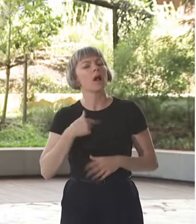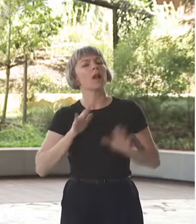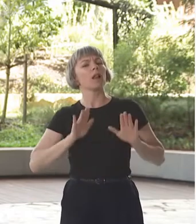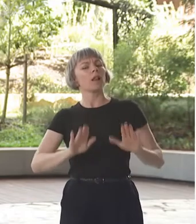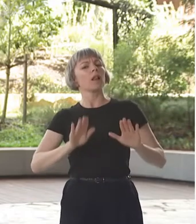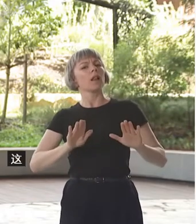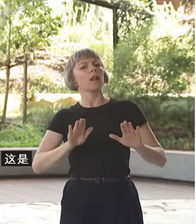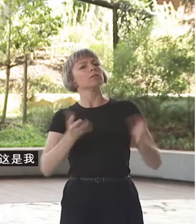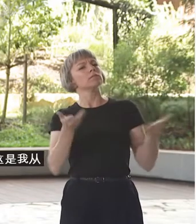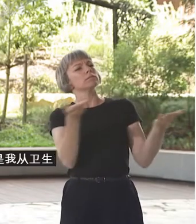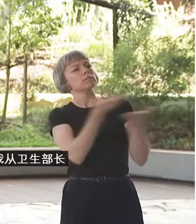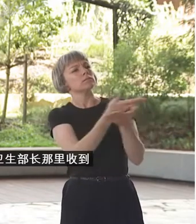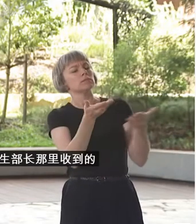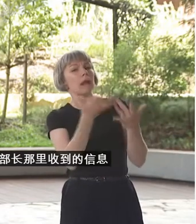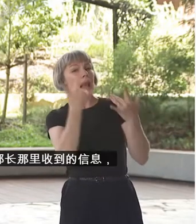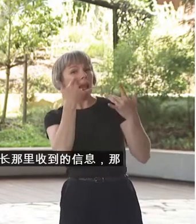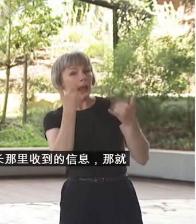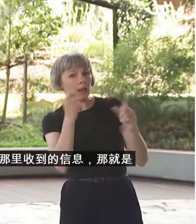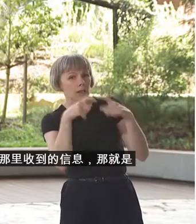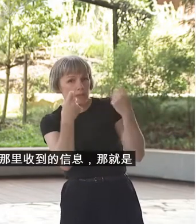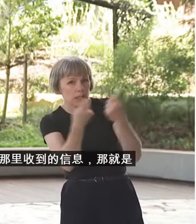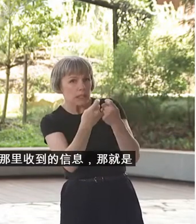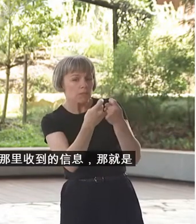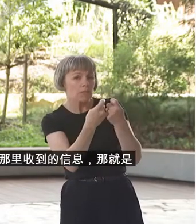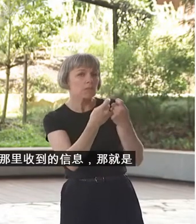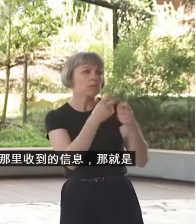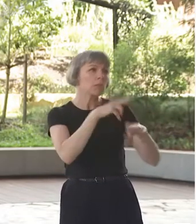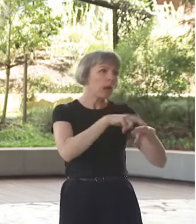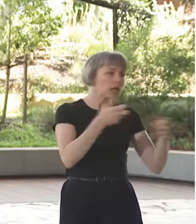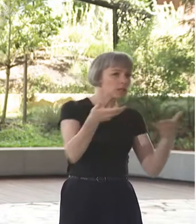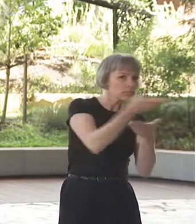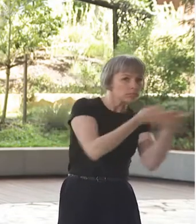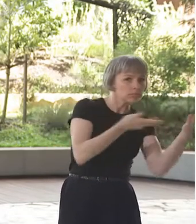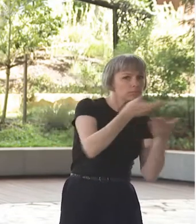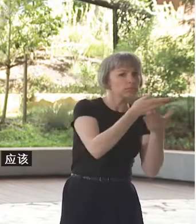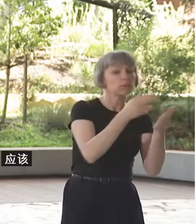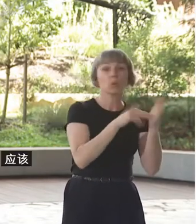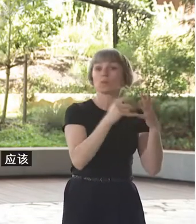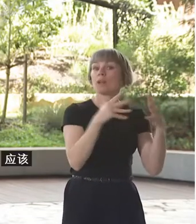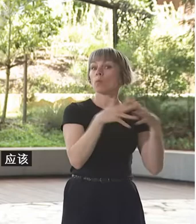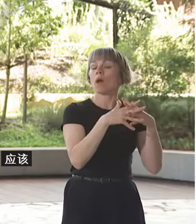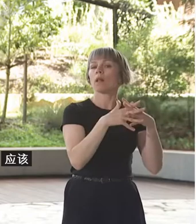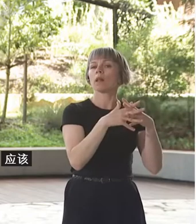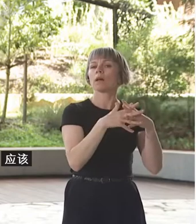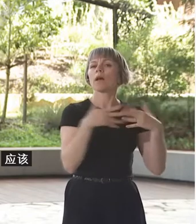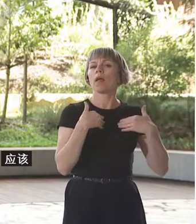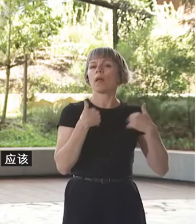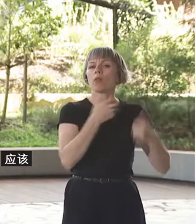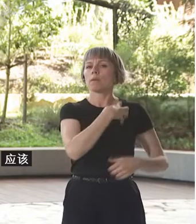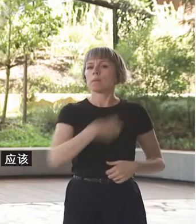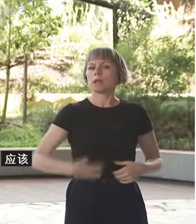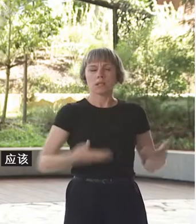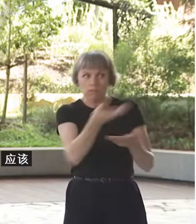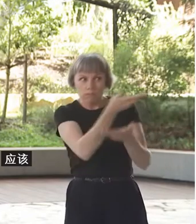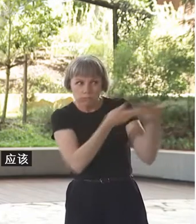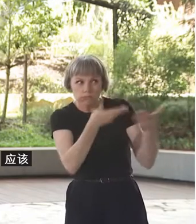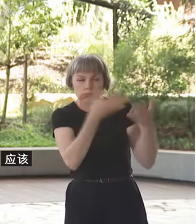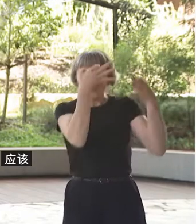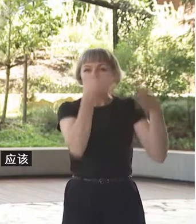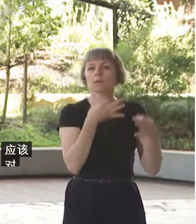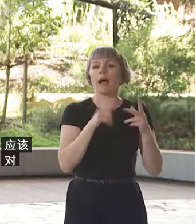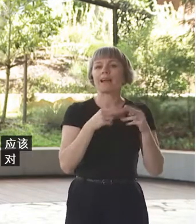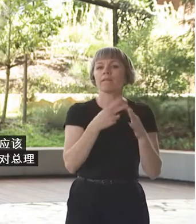Wales Health, and if they are in breach, which is what the information I've received from the Health Minister is, then a fine should be issued. Now